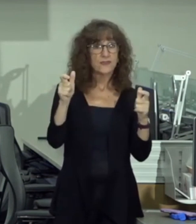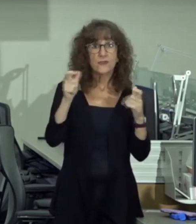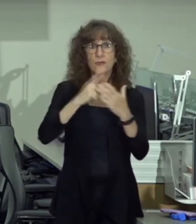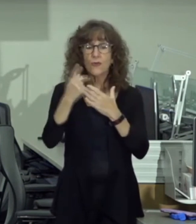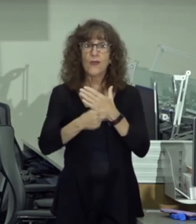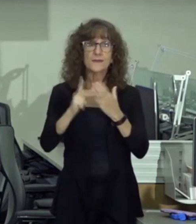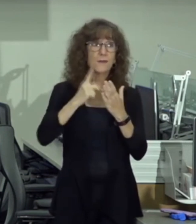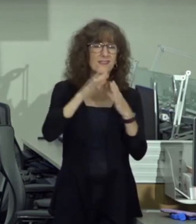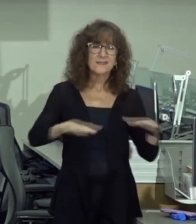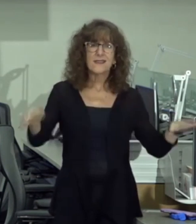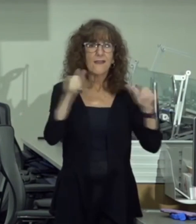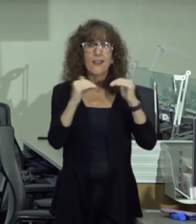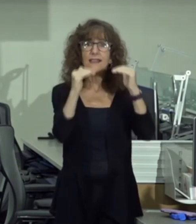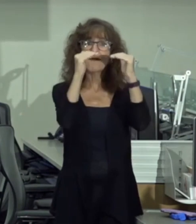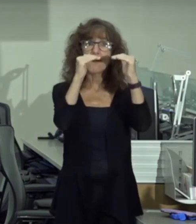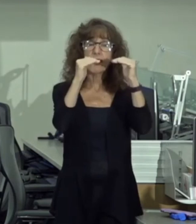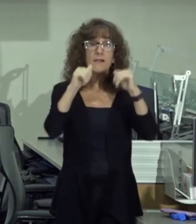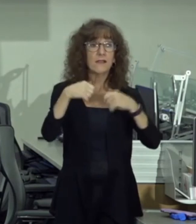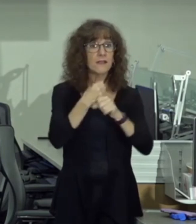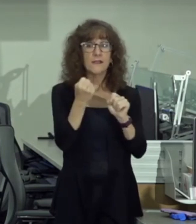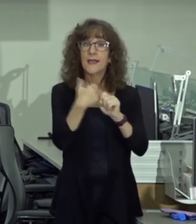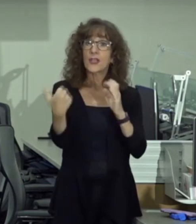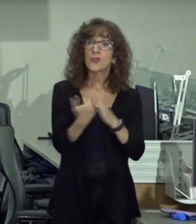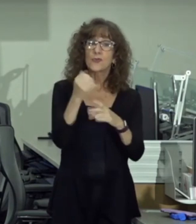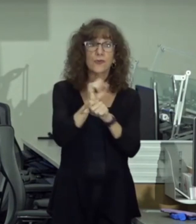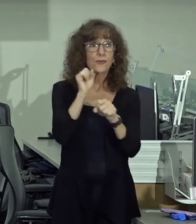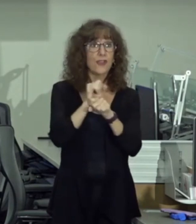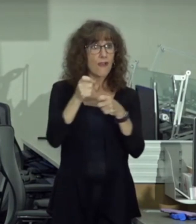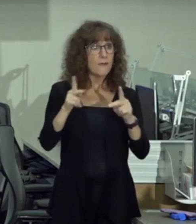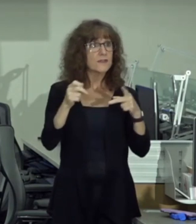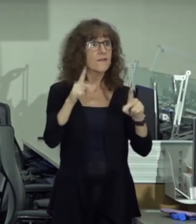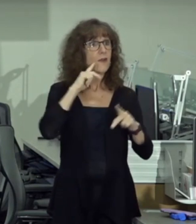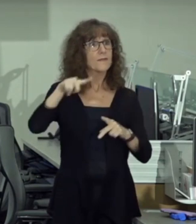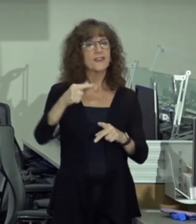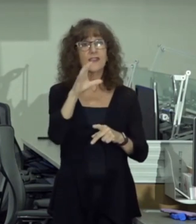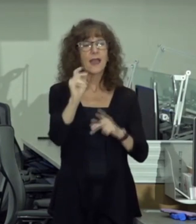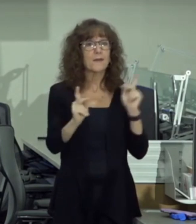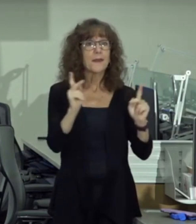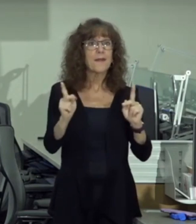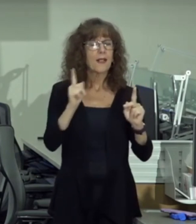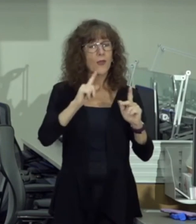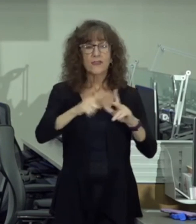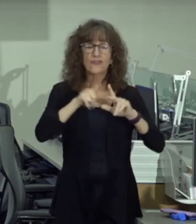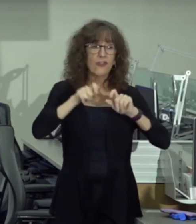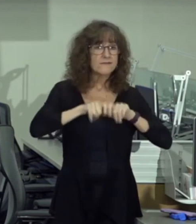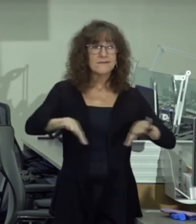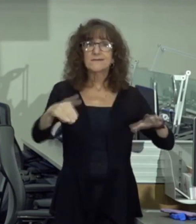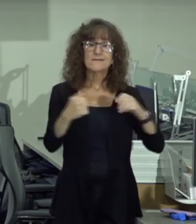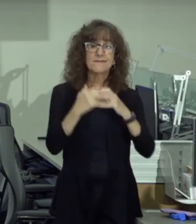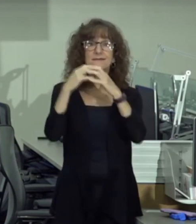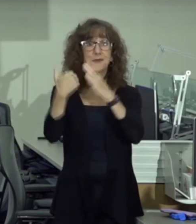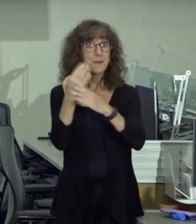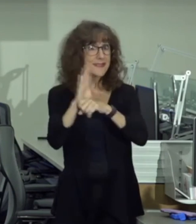level. We can create new career opportunities for Prince George's County residents. We can reignite and create new